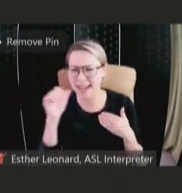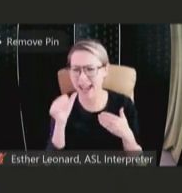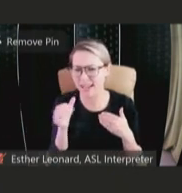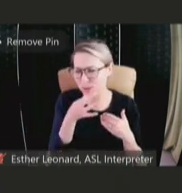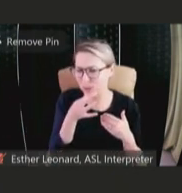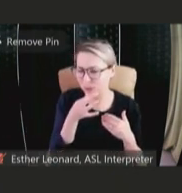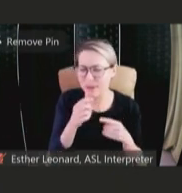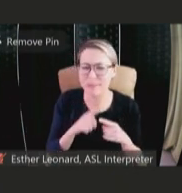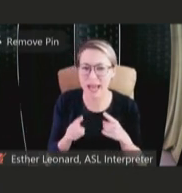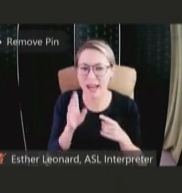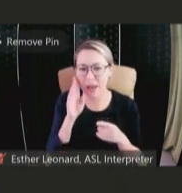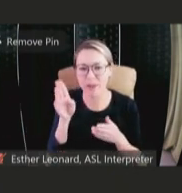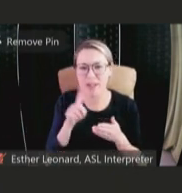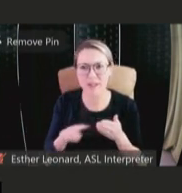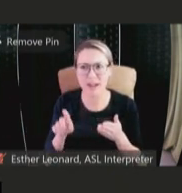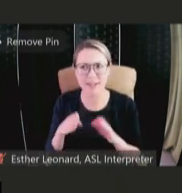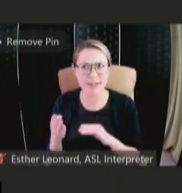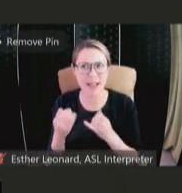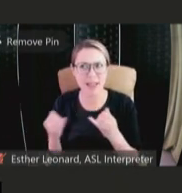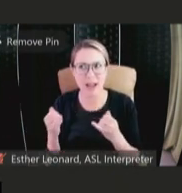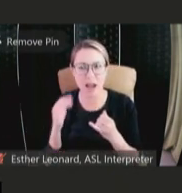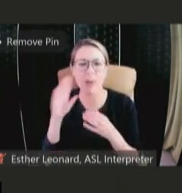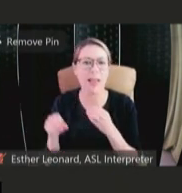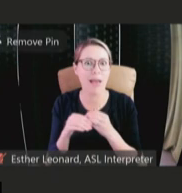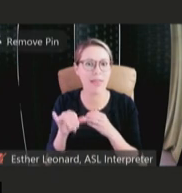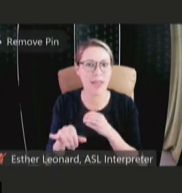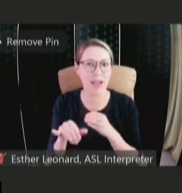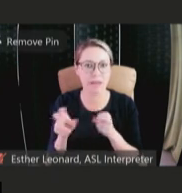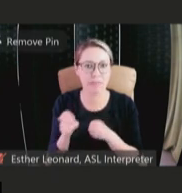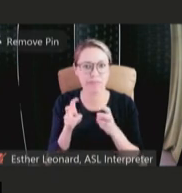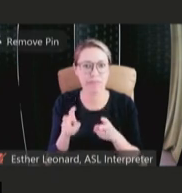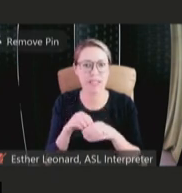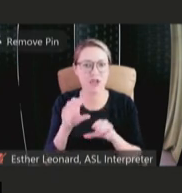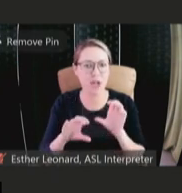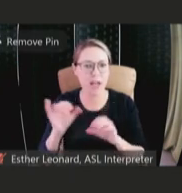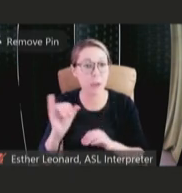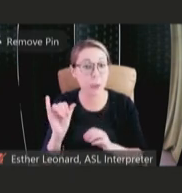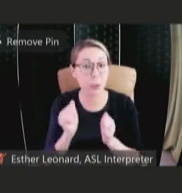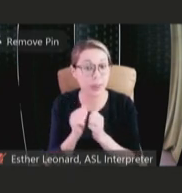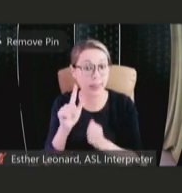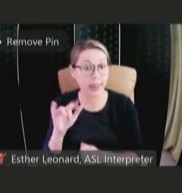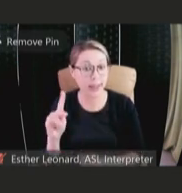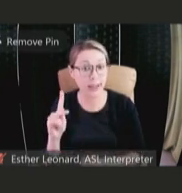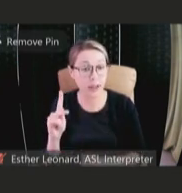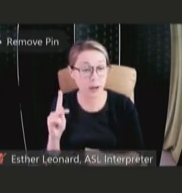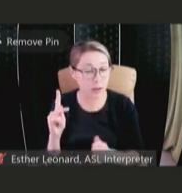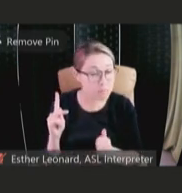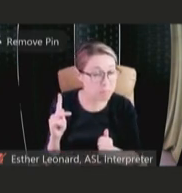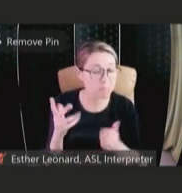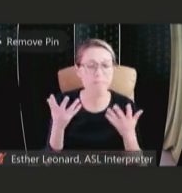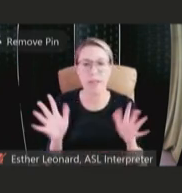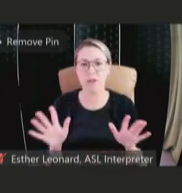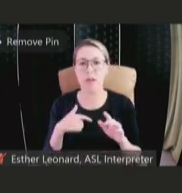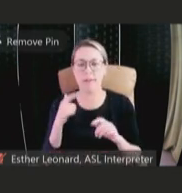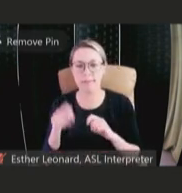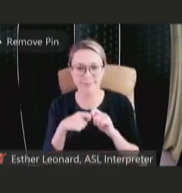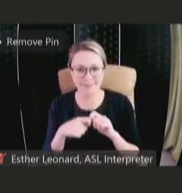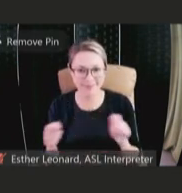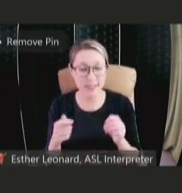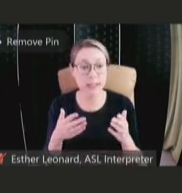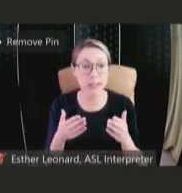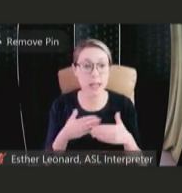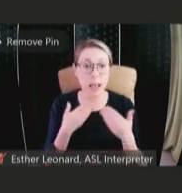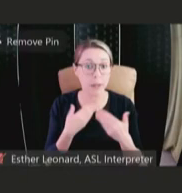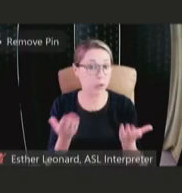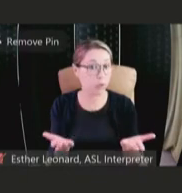I will check that and put that in the chat as well when I drop the links. And I believe, yes, that is all that I have. Happy to take any